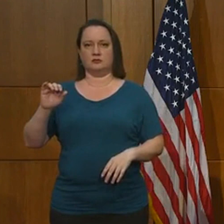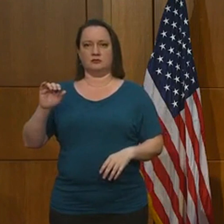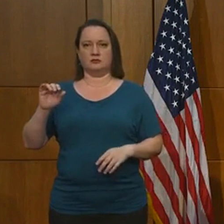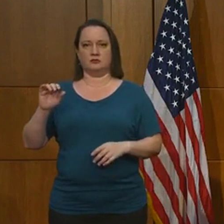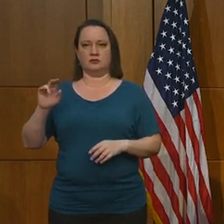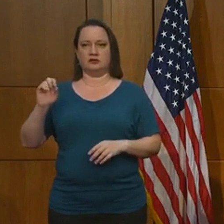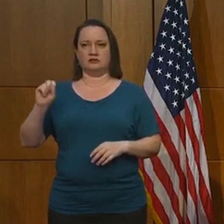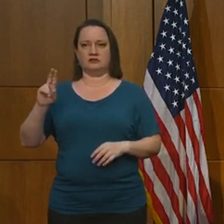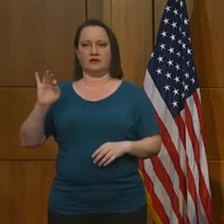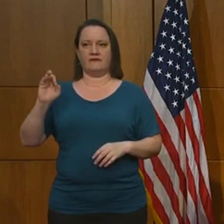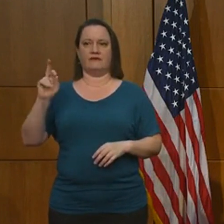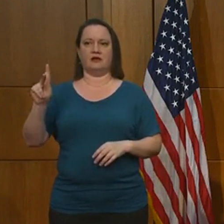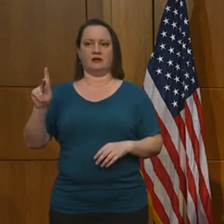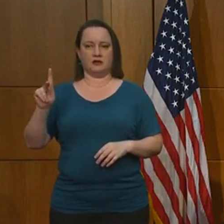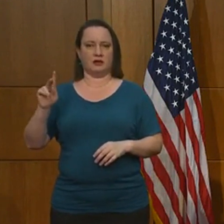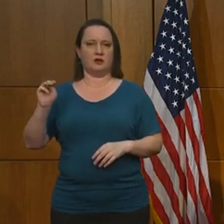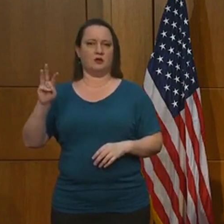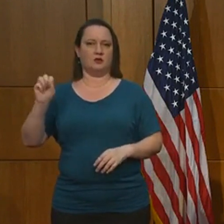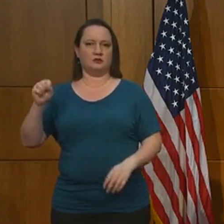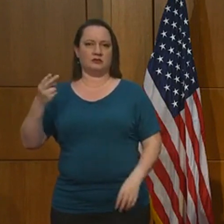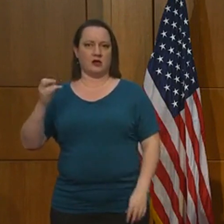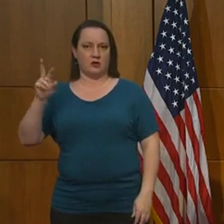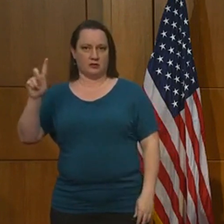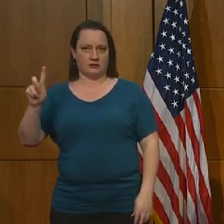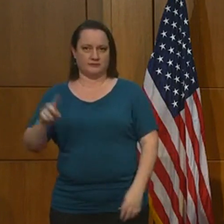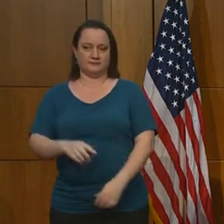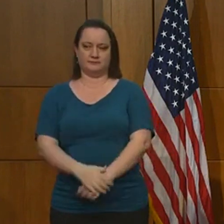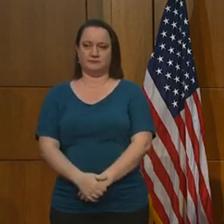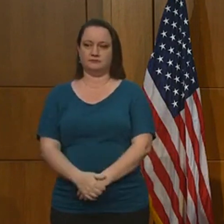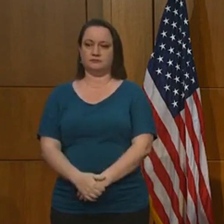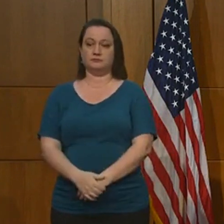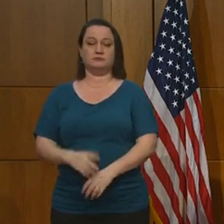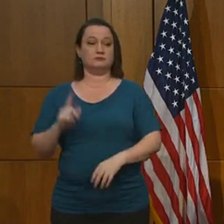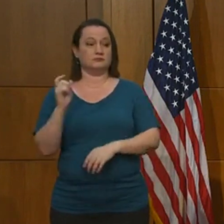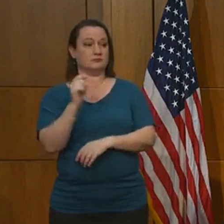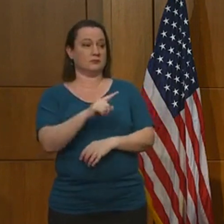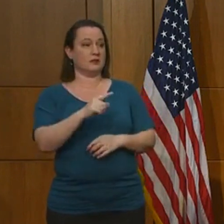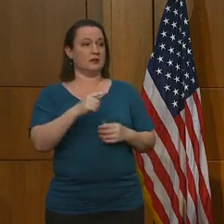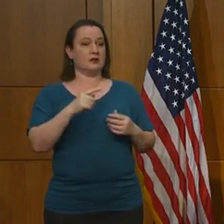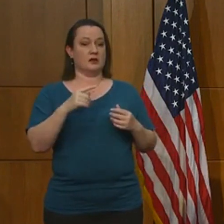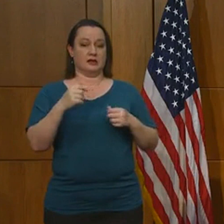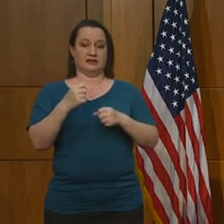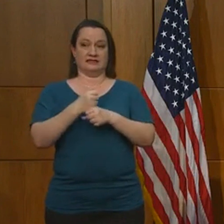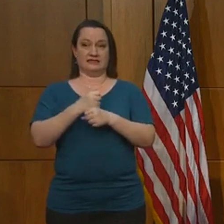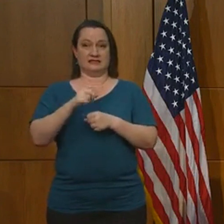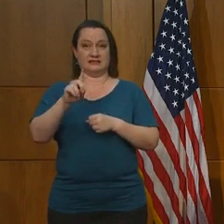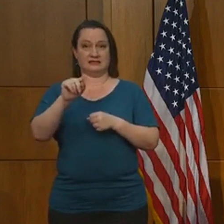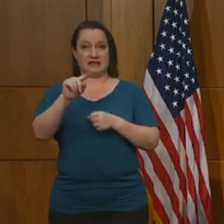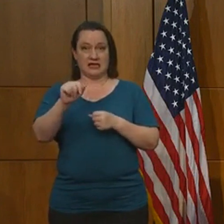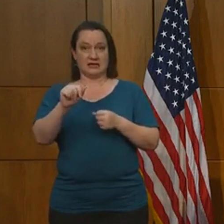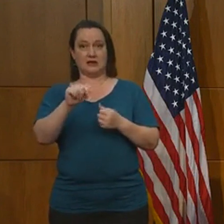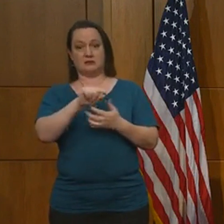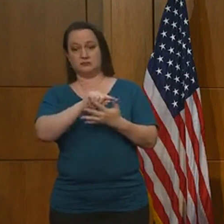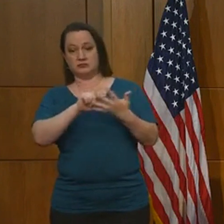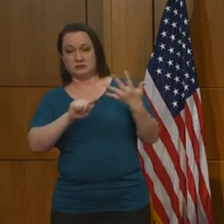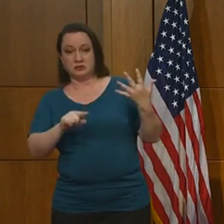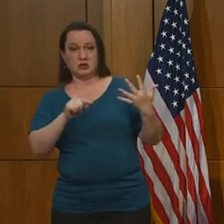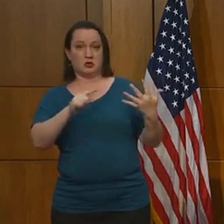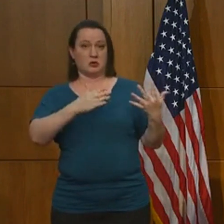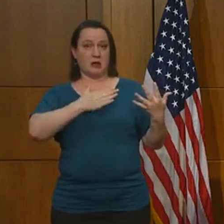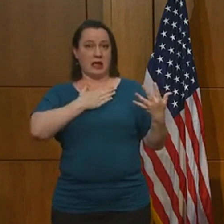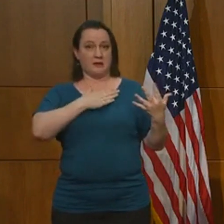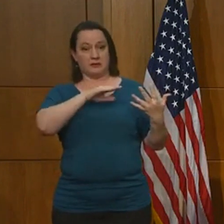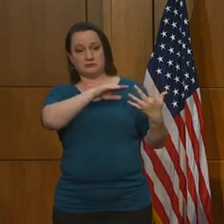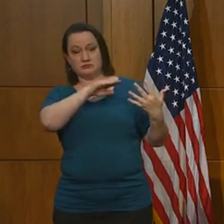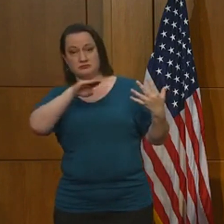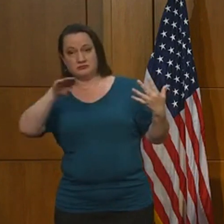Thank you. My question for the governor is whether you are pleased with the way the statistics are trending, and do you believe most of Virginia will be able to progress